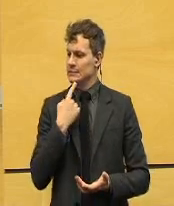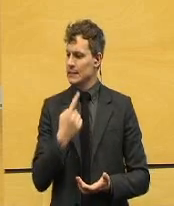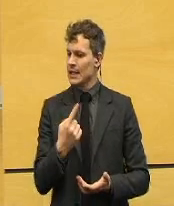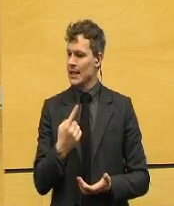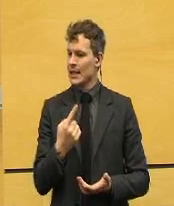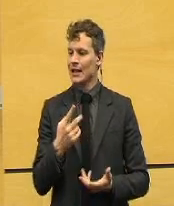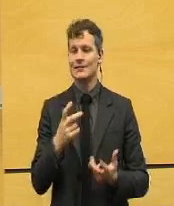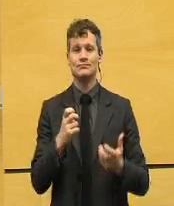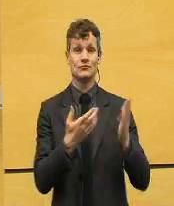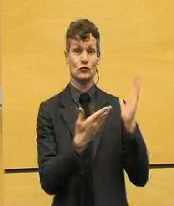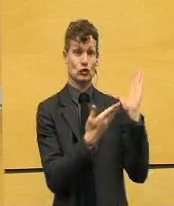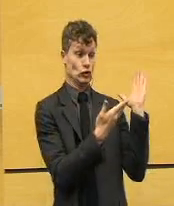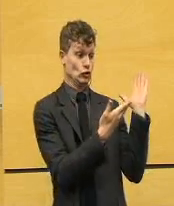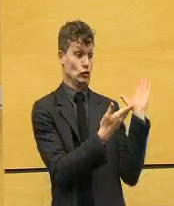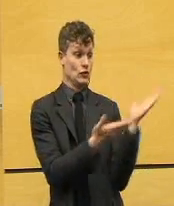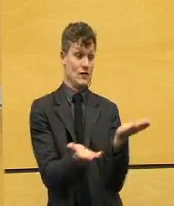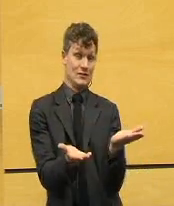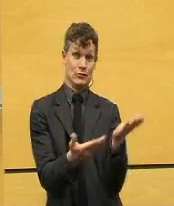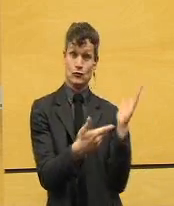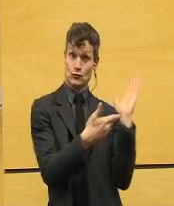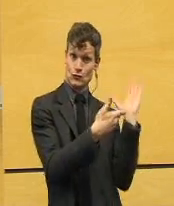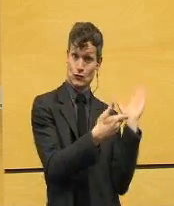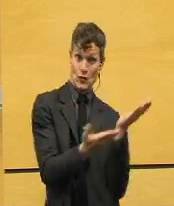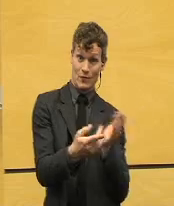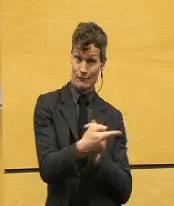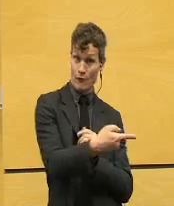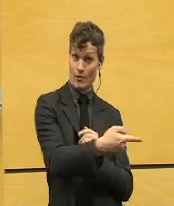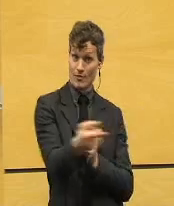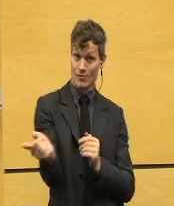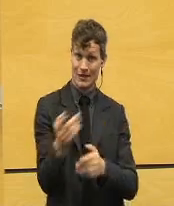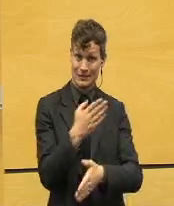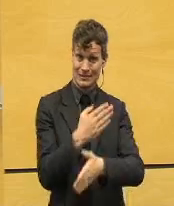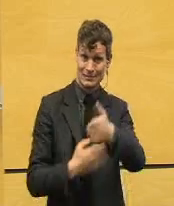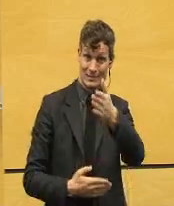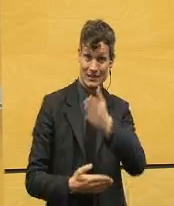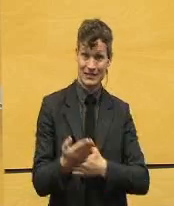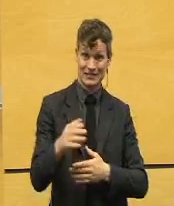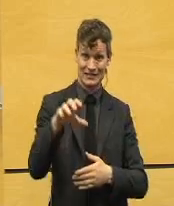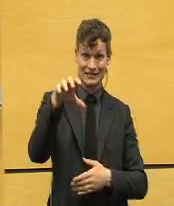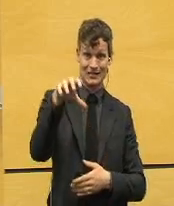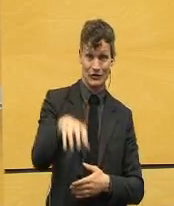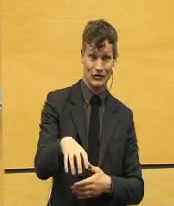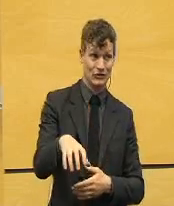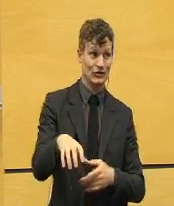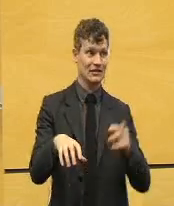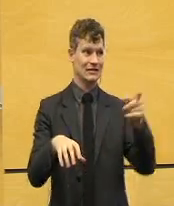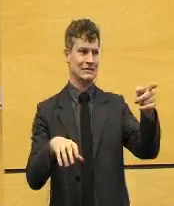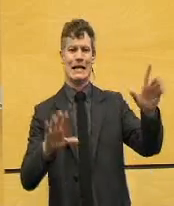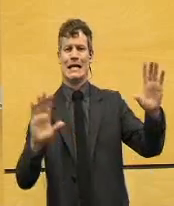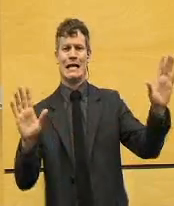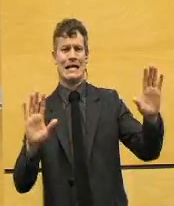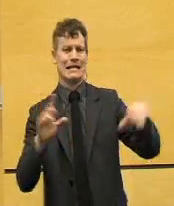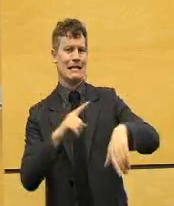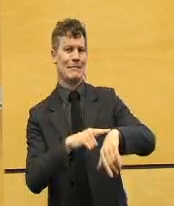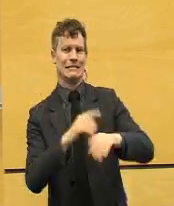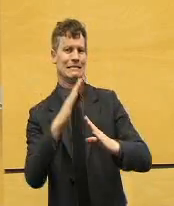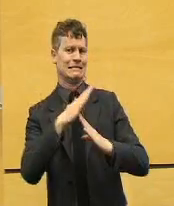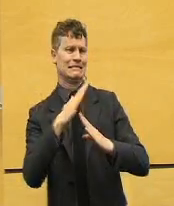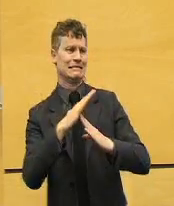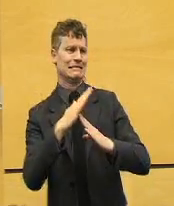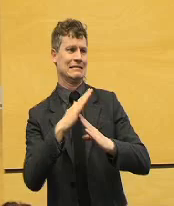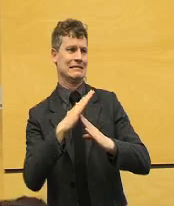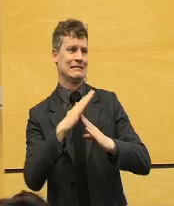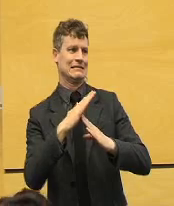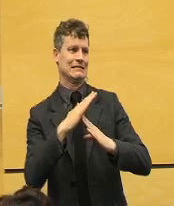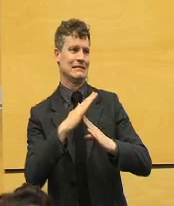service for person with disability center to do it. And I think I have noticed from